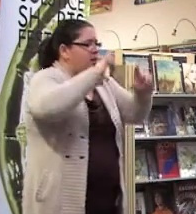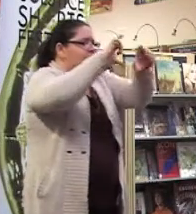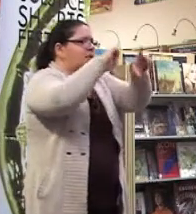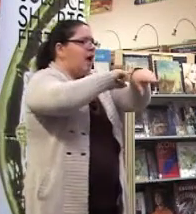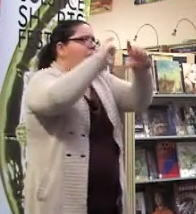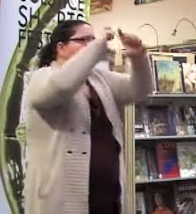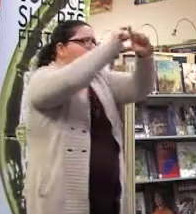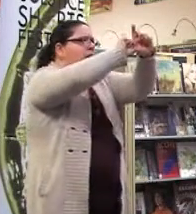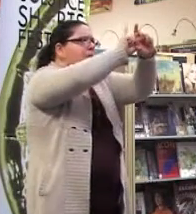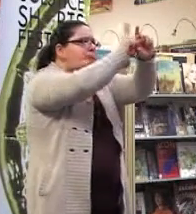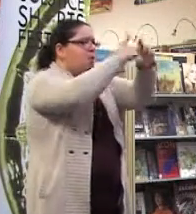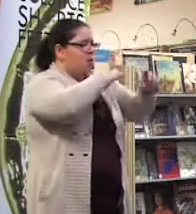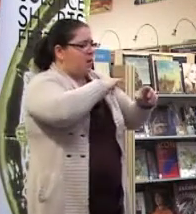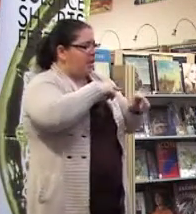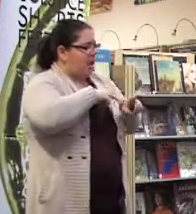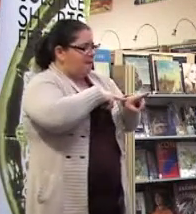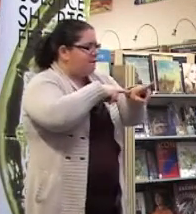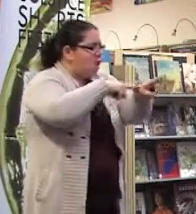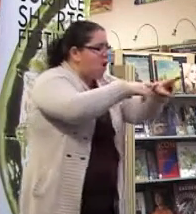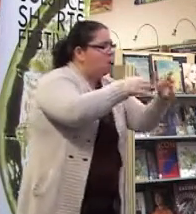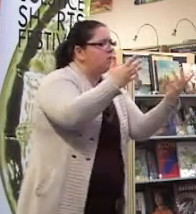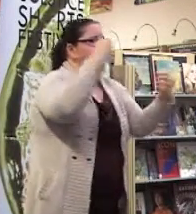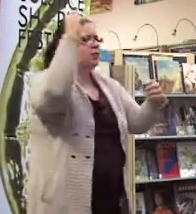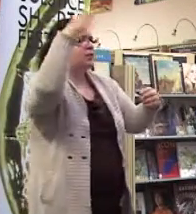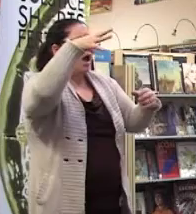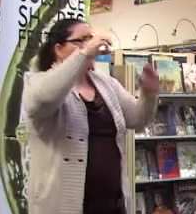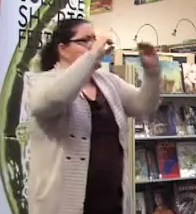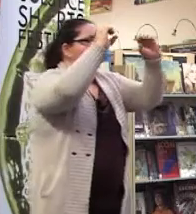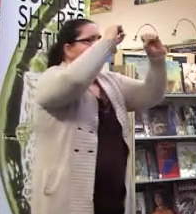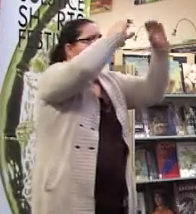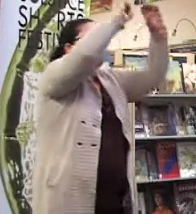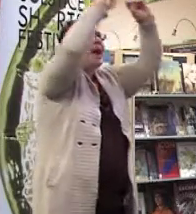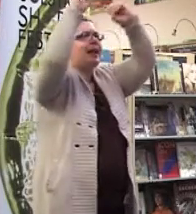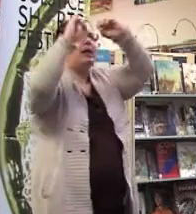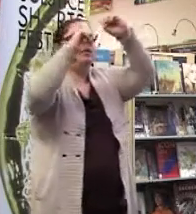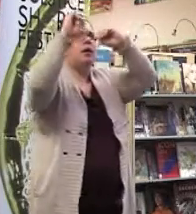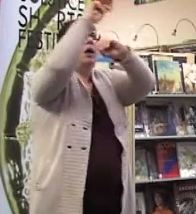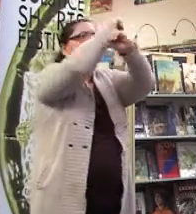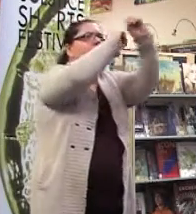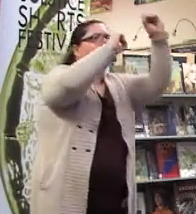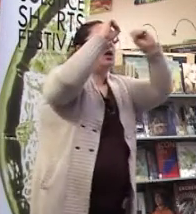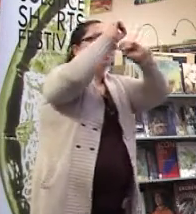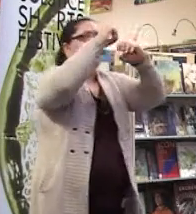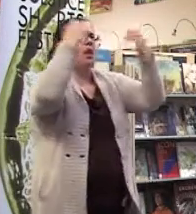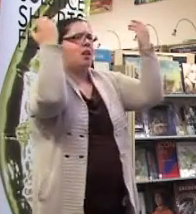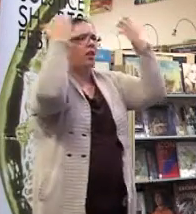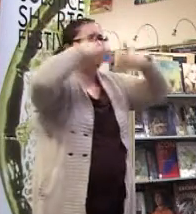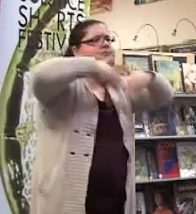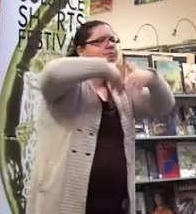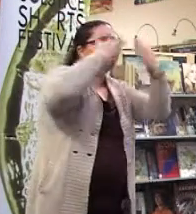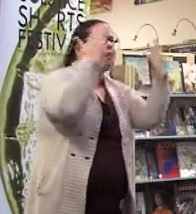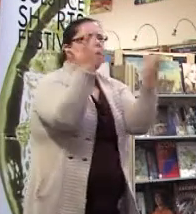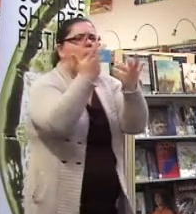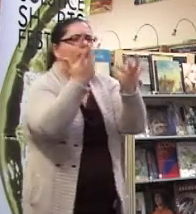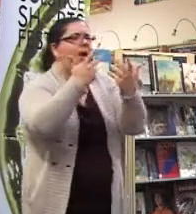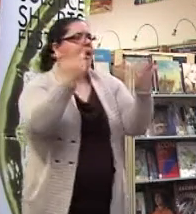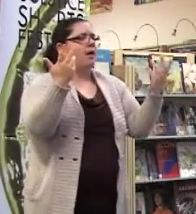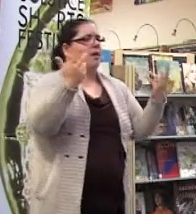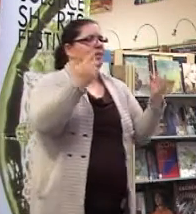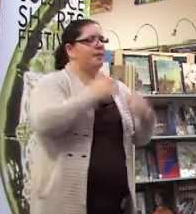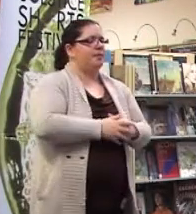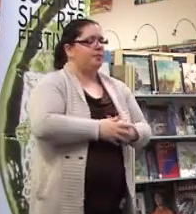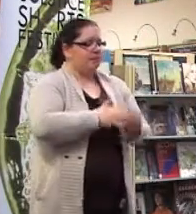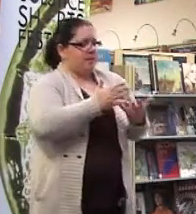struck, to be able to trace the way the sun was falling, what planets were colliding, exactly where the light and darkness was, and where the light and